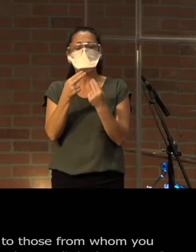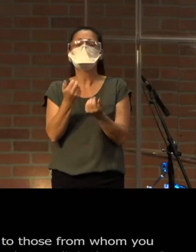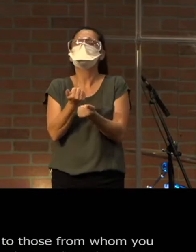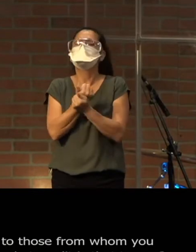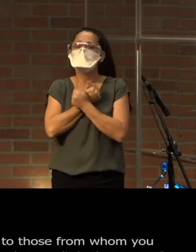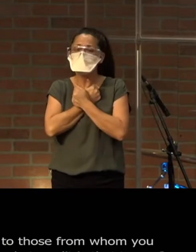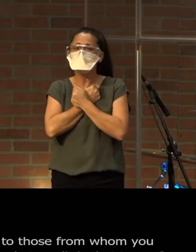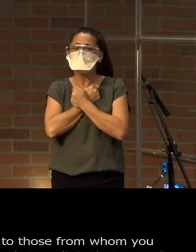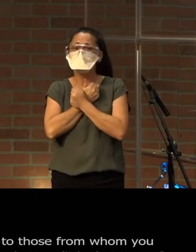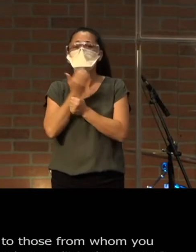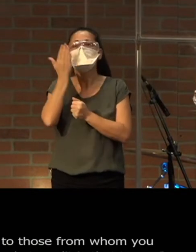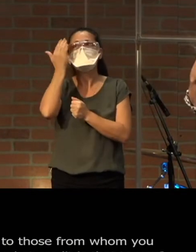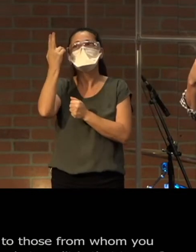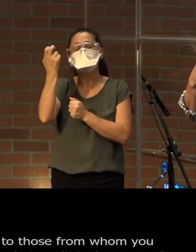Love because he has loved you.